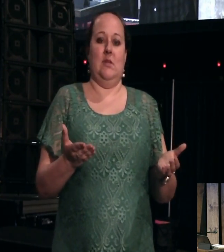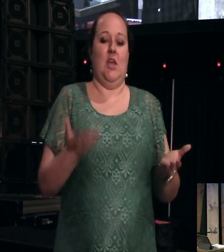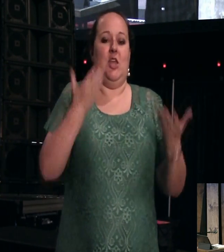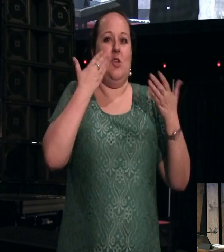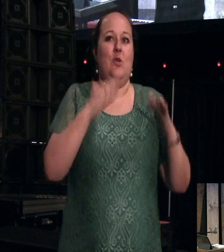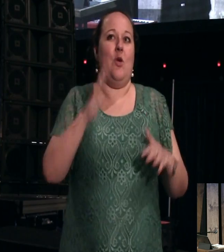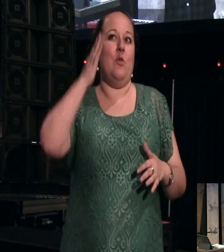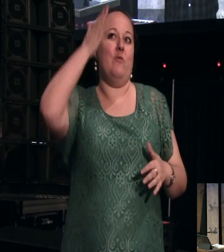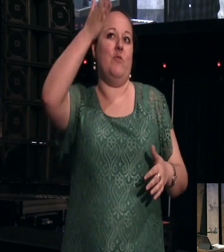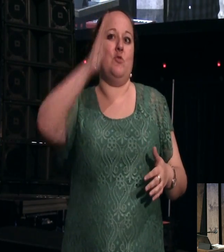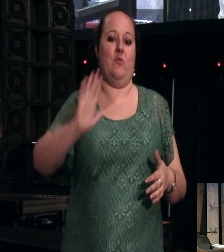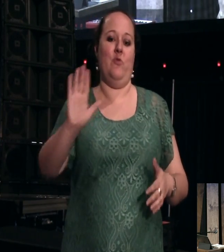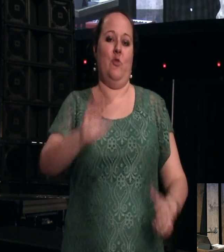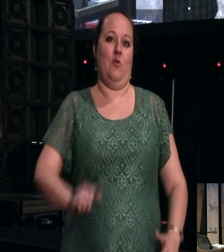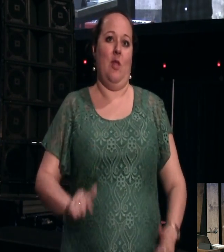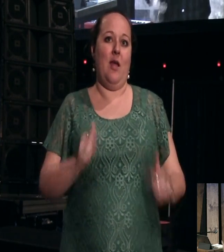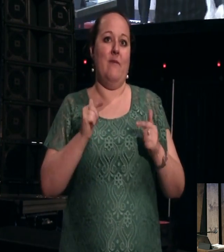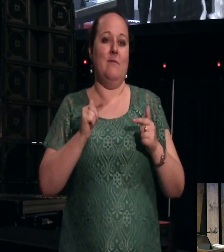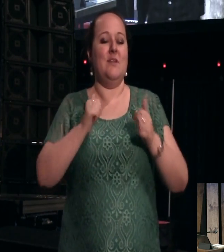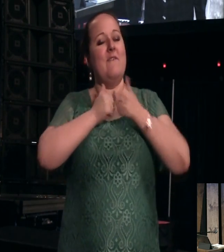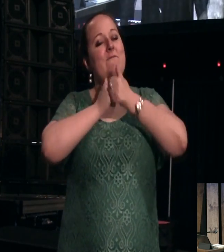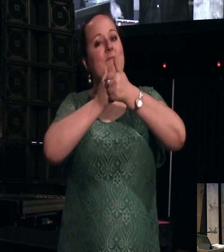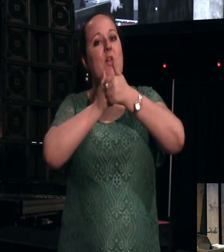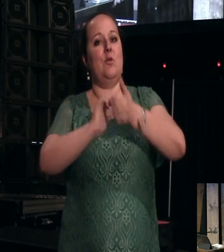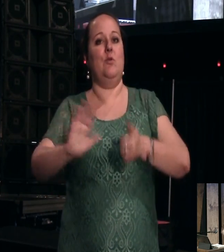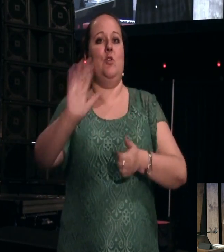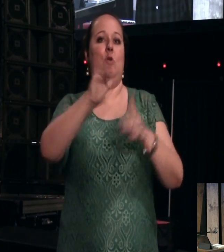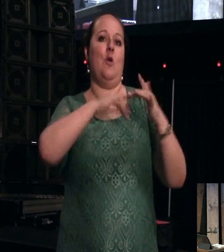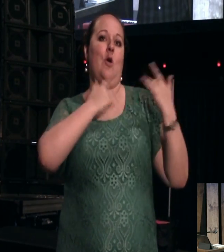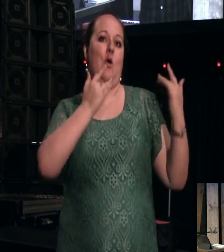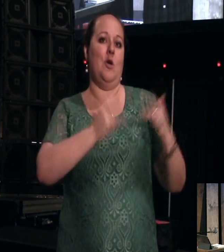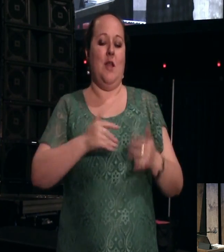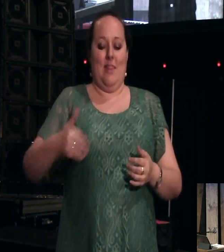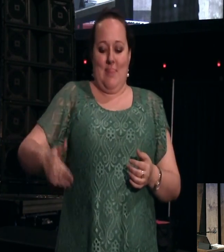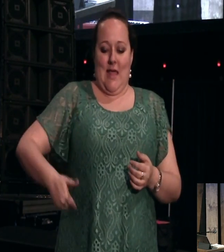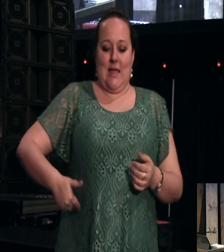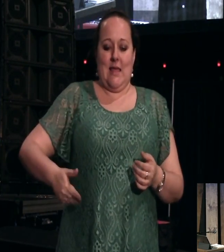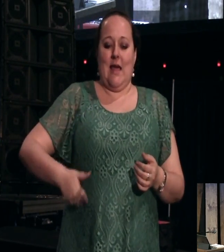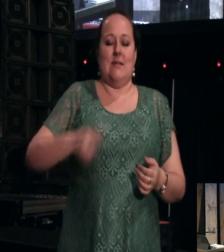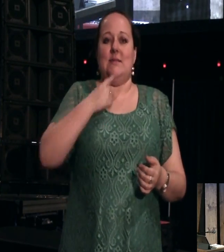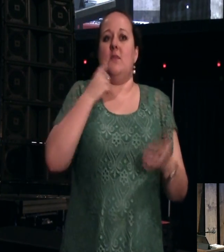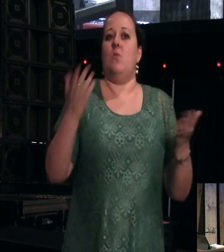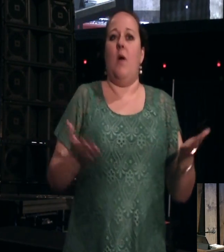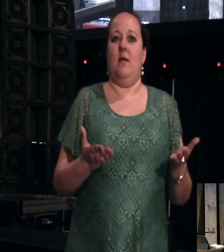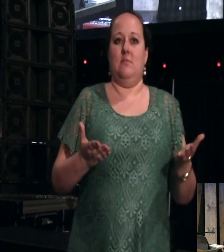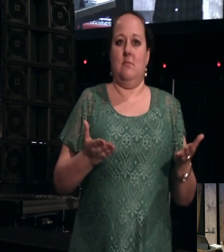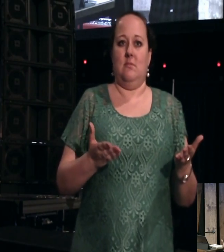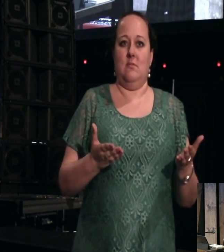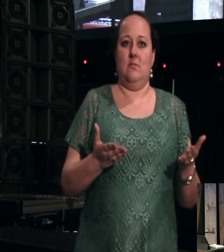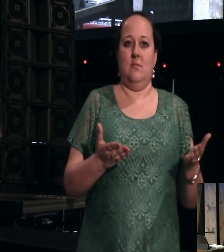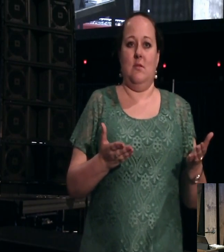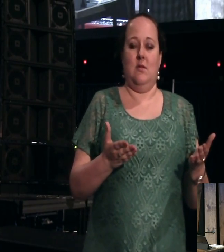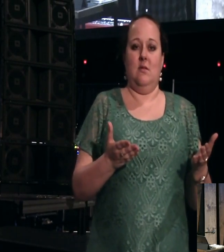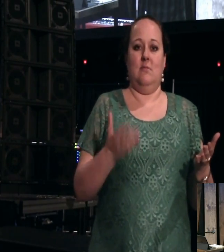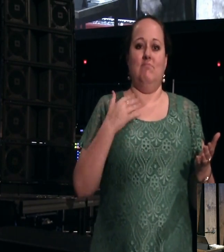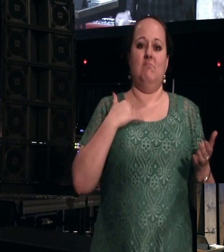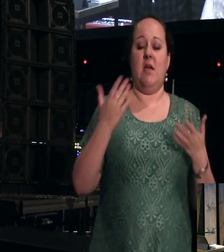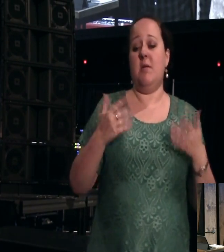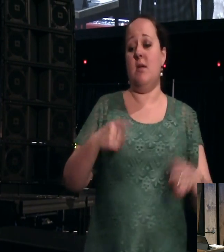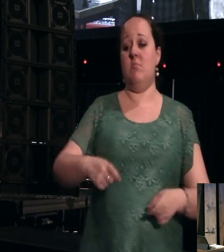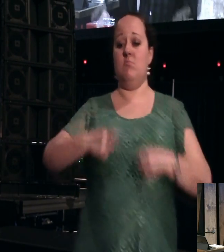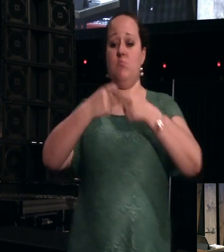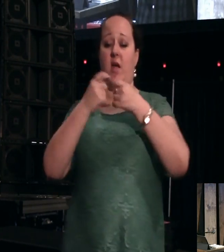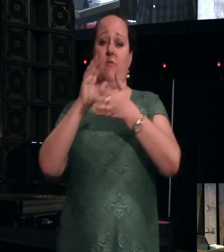you? You don't know what you want to do with your life. Well, you know what? Follow your heart. What does your gut tell